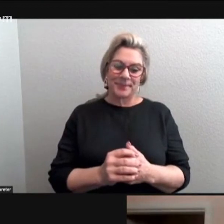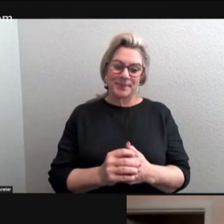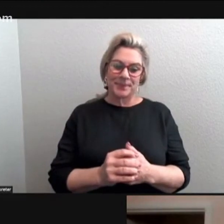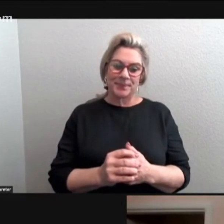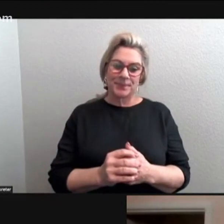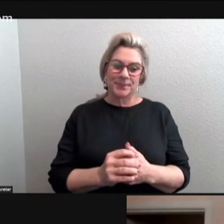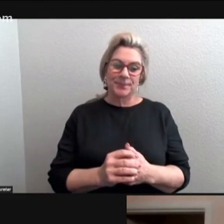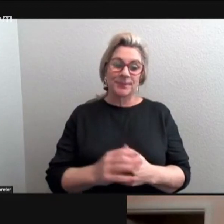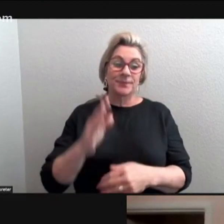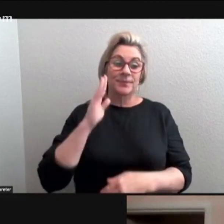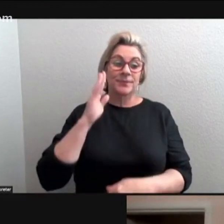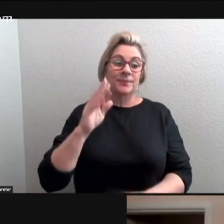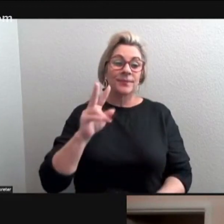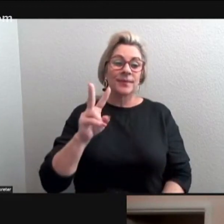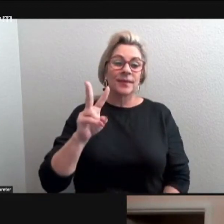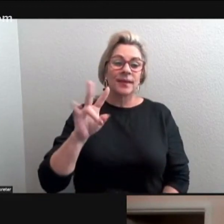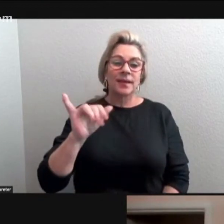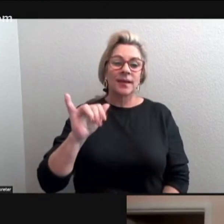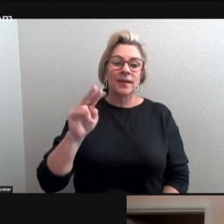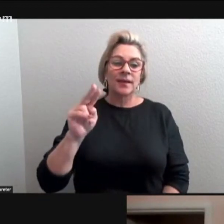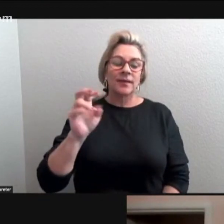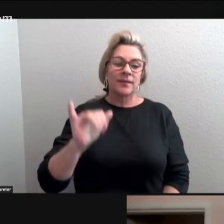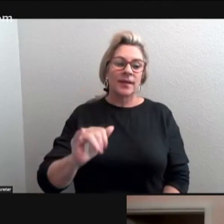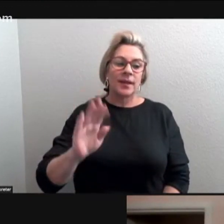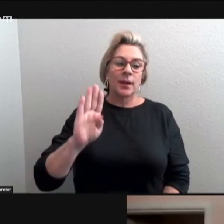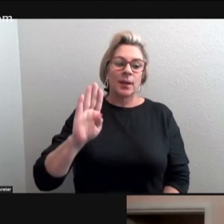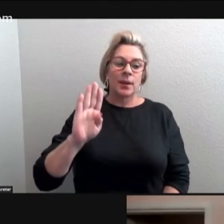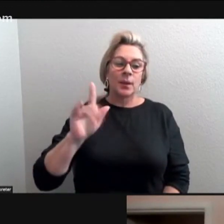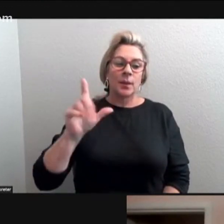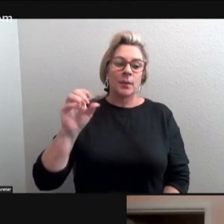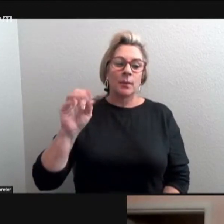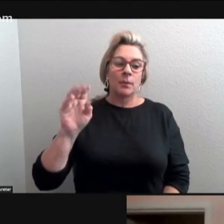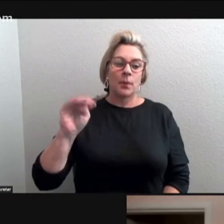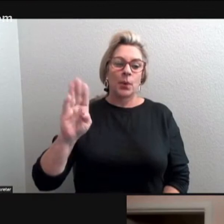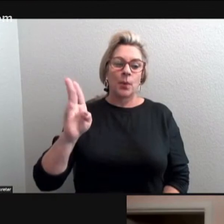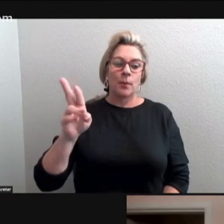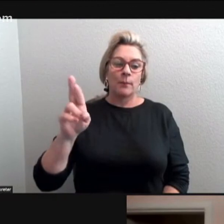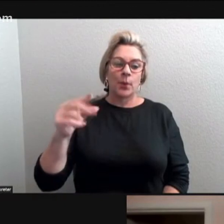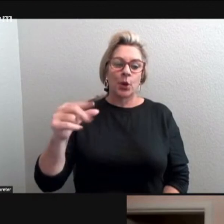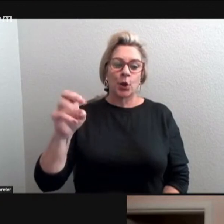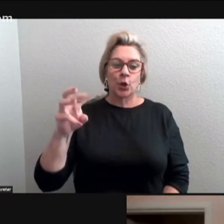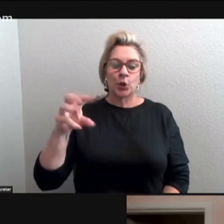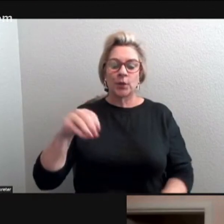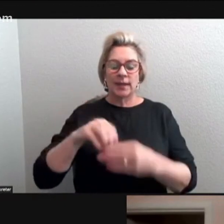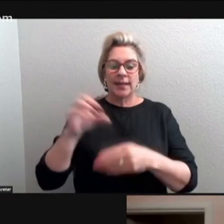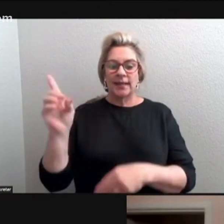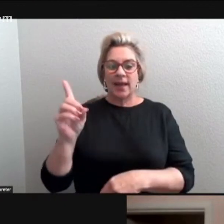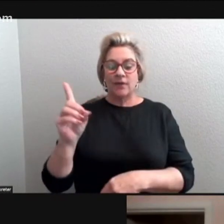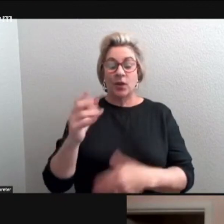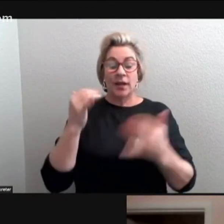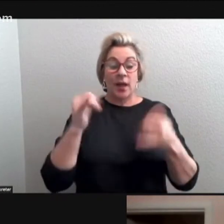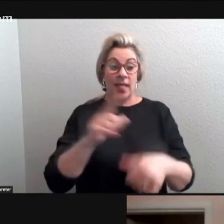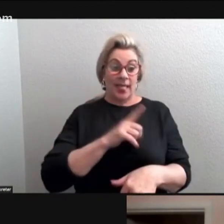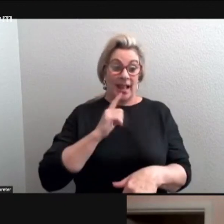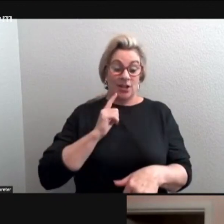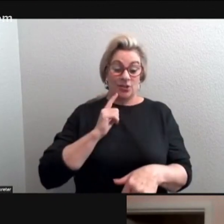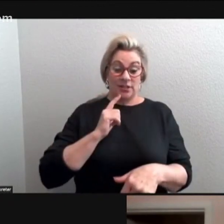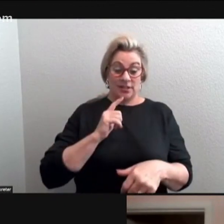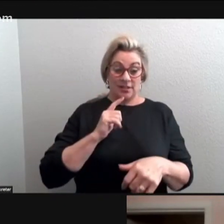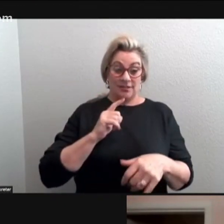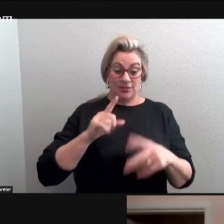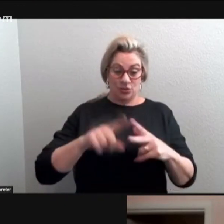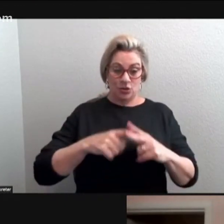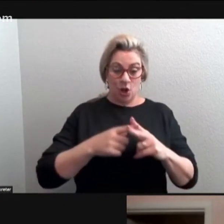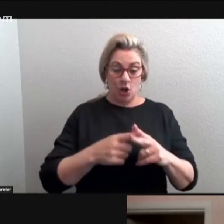Hi, Governor. This is Vinny Del Giudice at Bloomberg News in Denver. With the legislative session starting up, do you anticipate